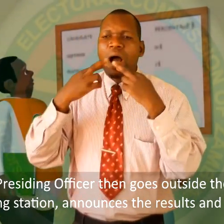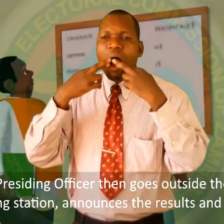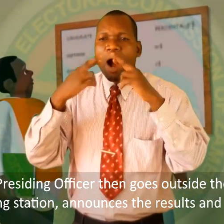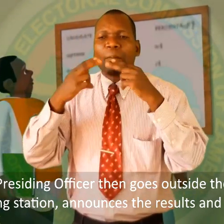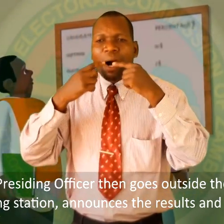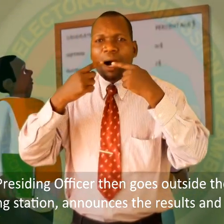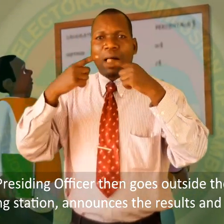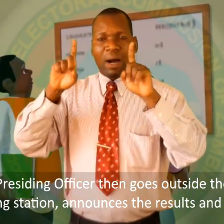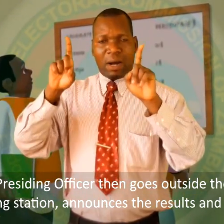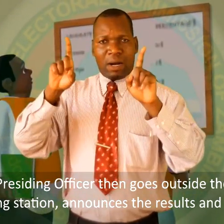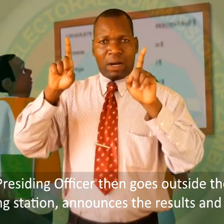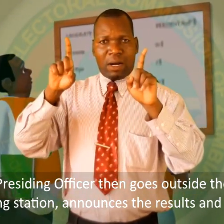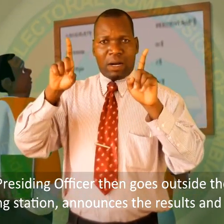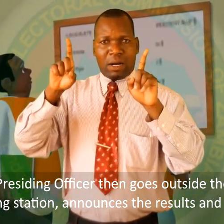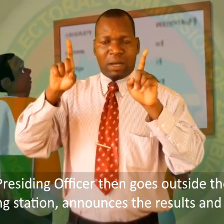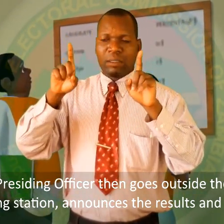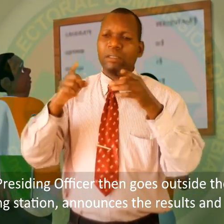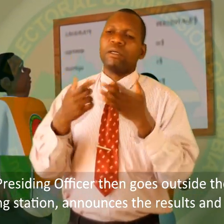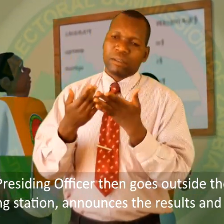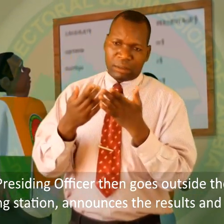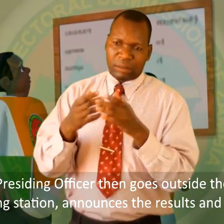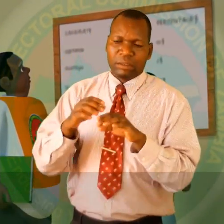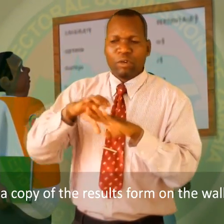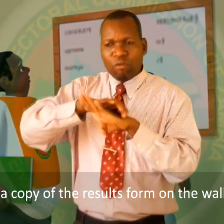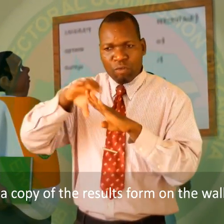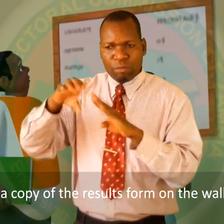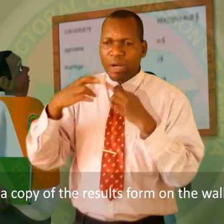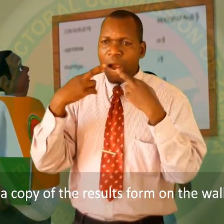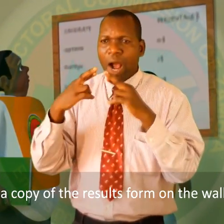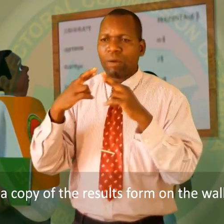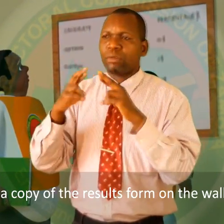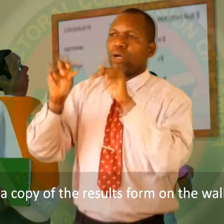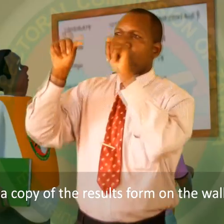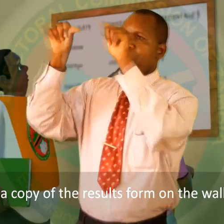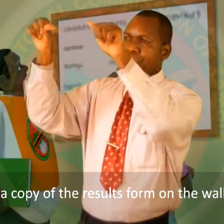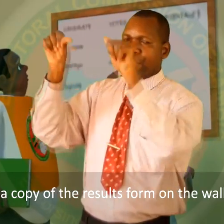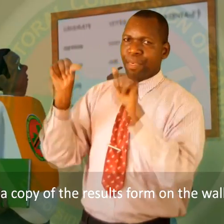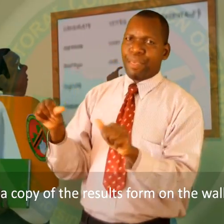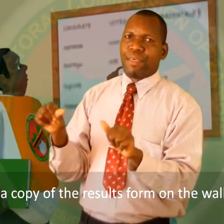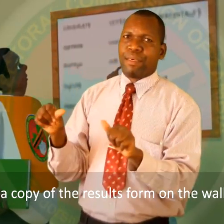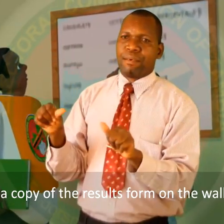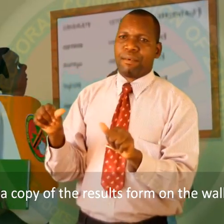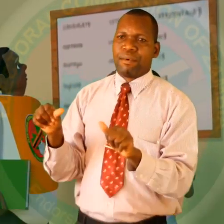polling station, announces the results, and posts a copy of the result form on the wall.